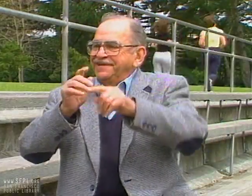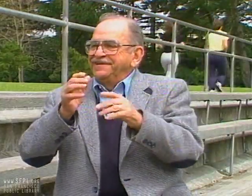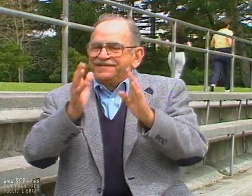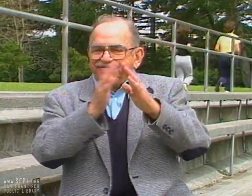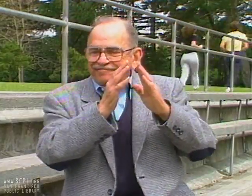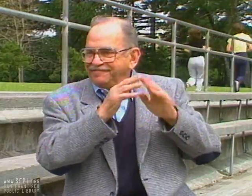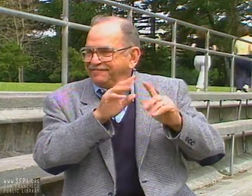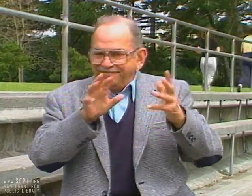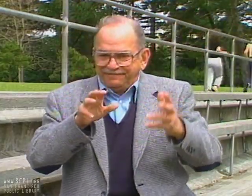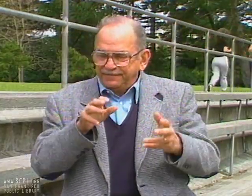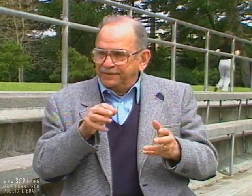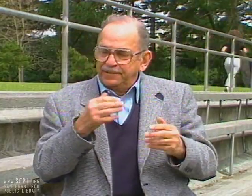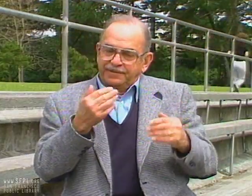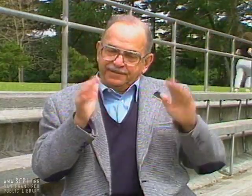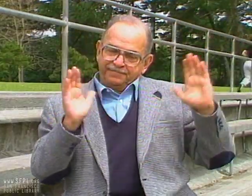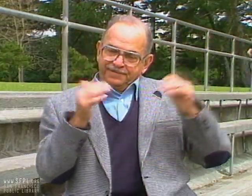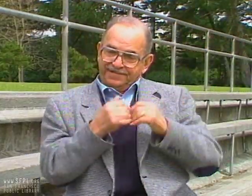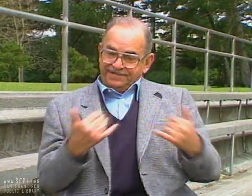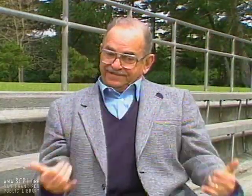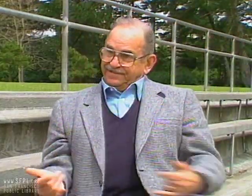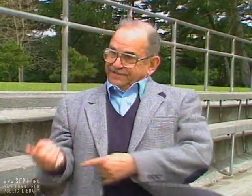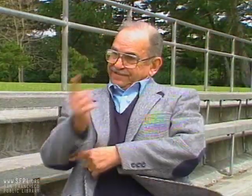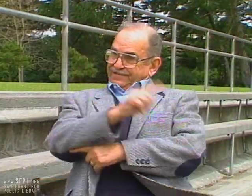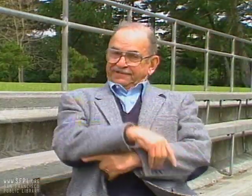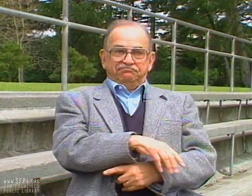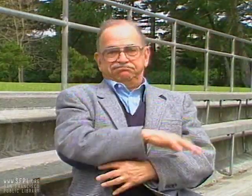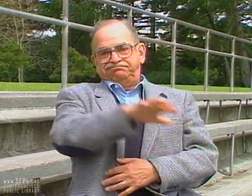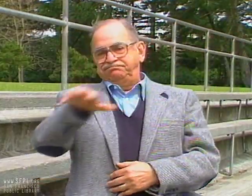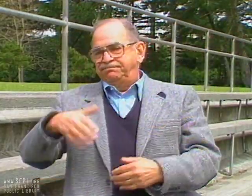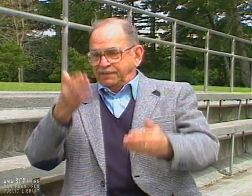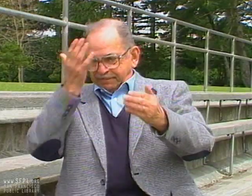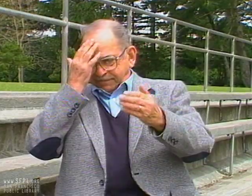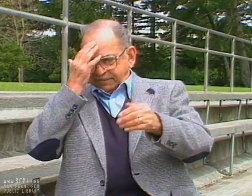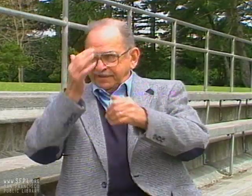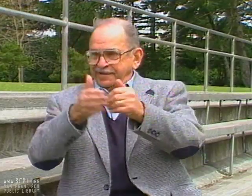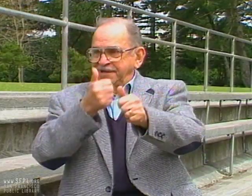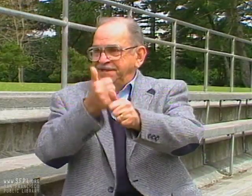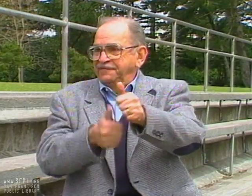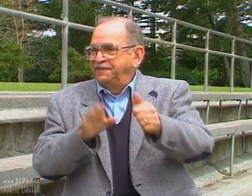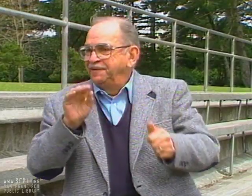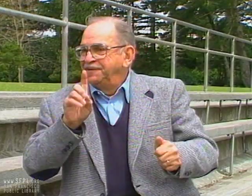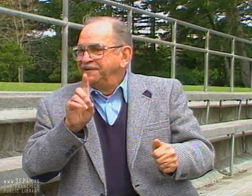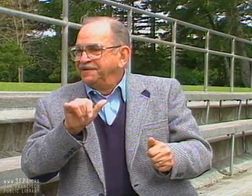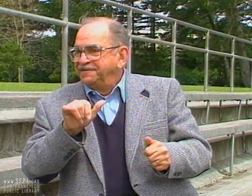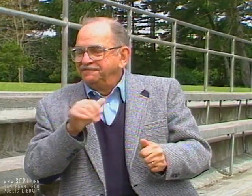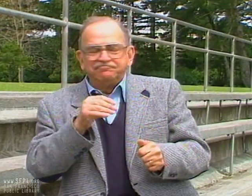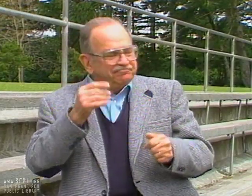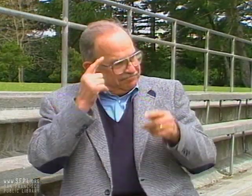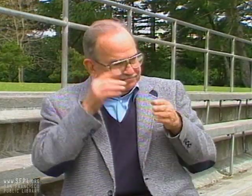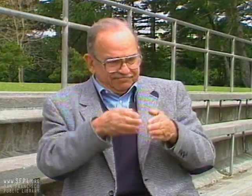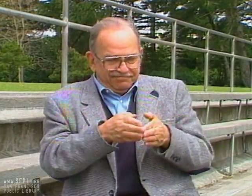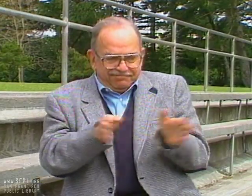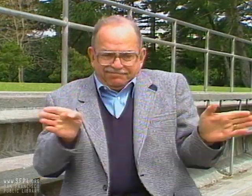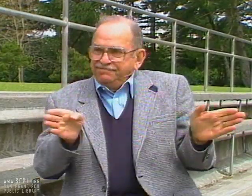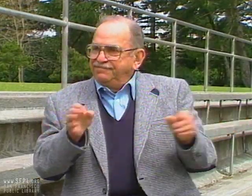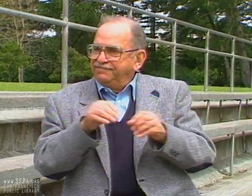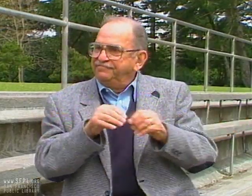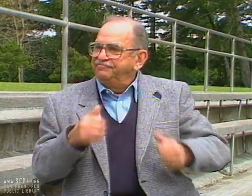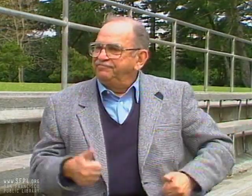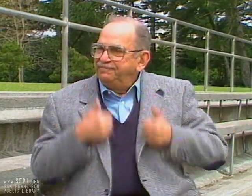countries and other towns. But nowadays, everybody knows everybody. Travel has